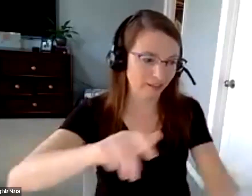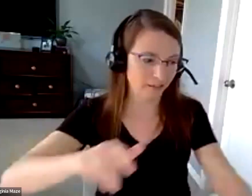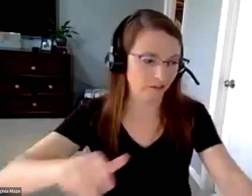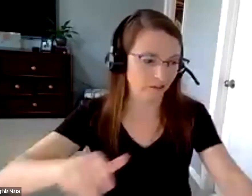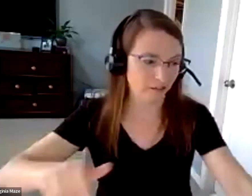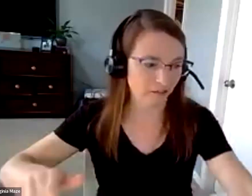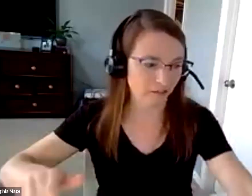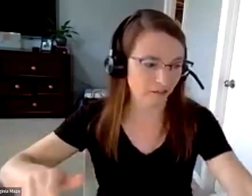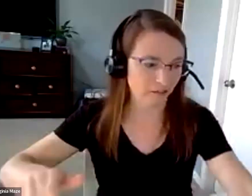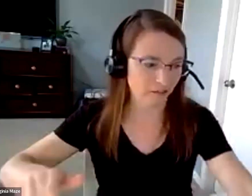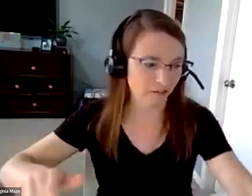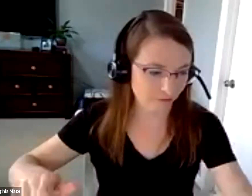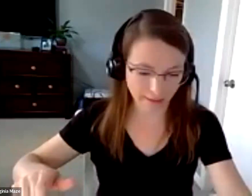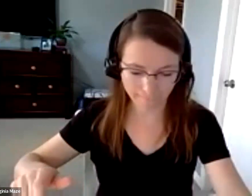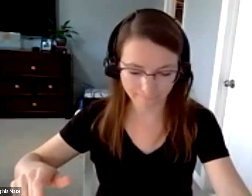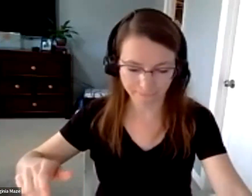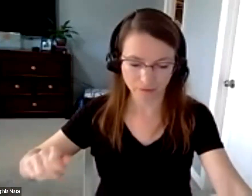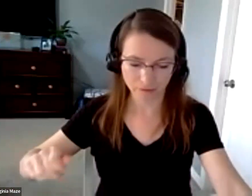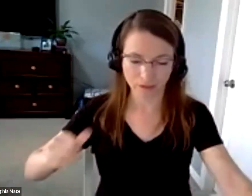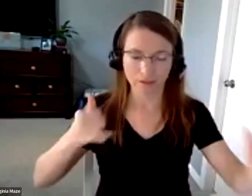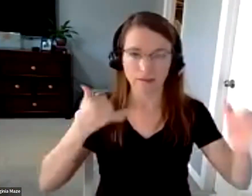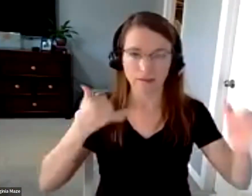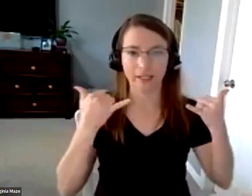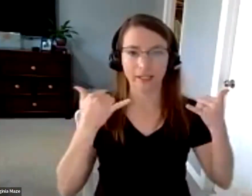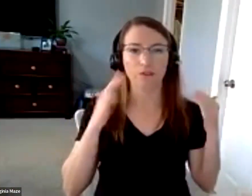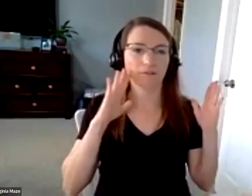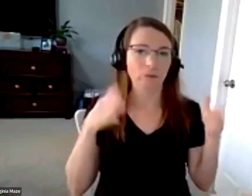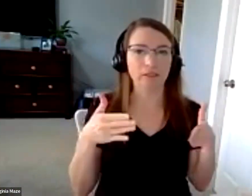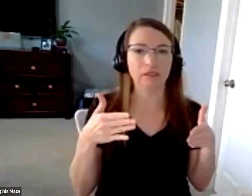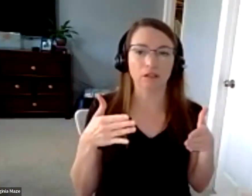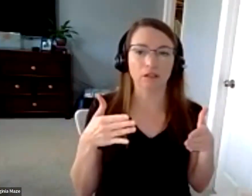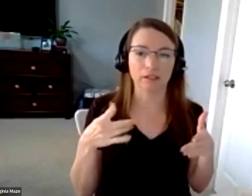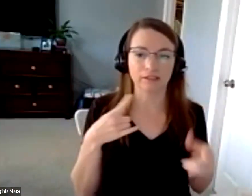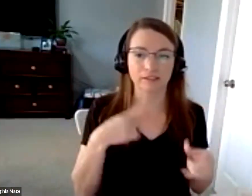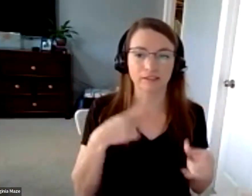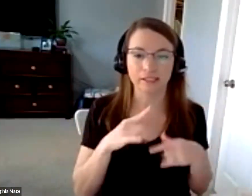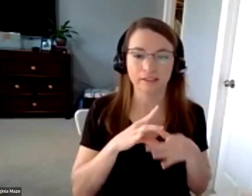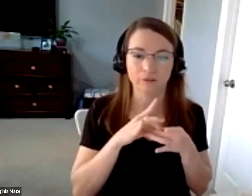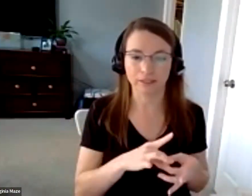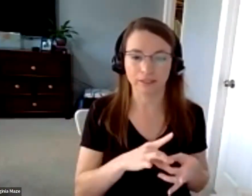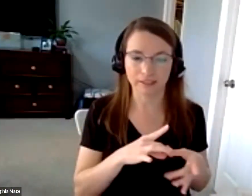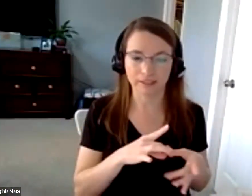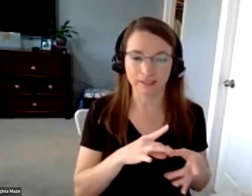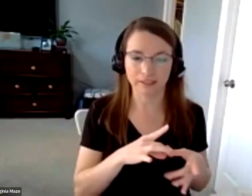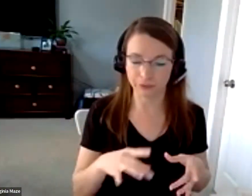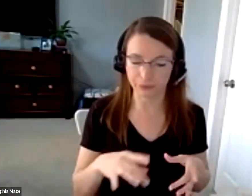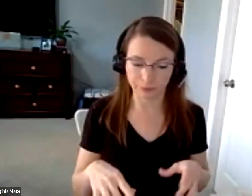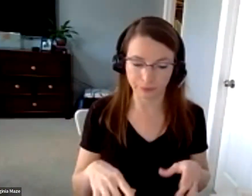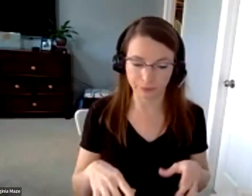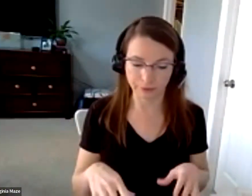We'll go ahead and start our lesson for today. Today, we're going to focus on signs that are related